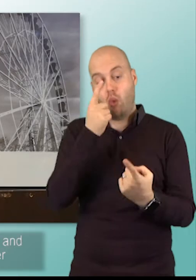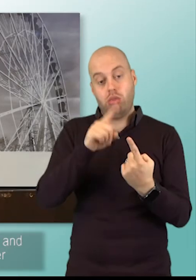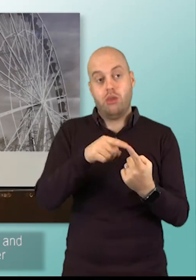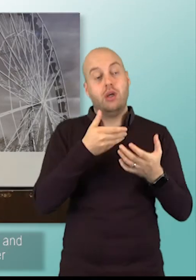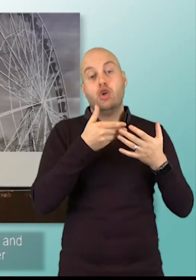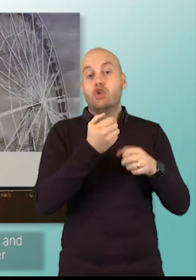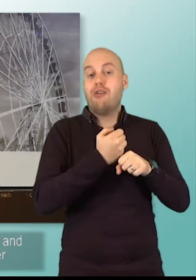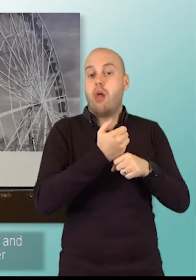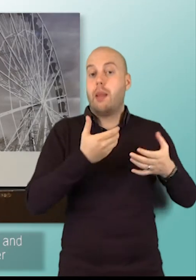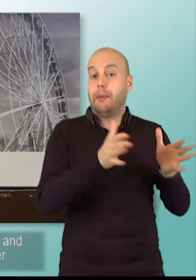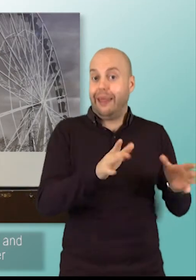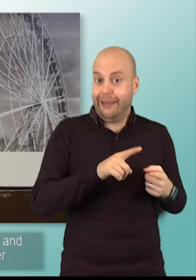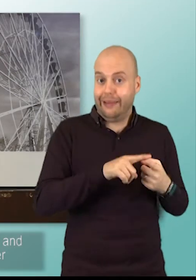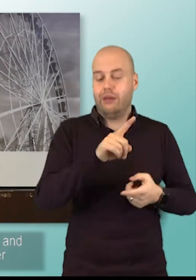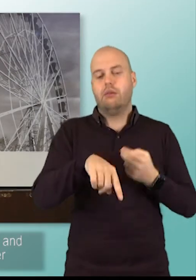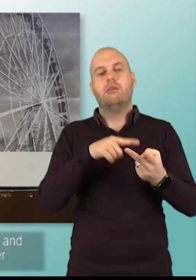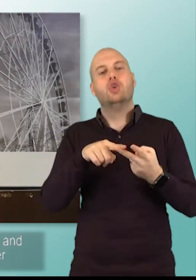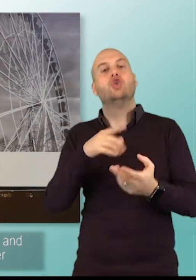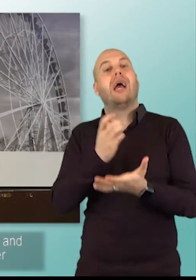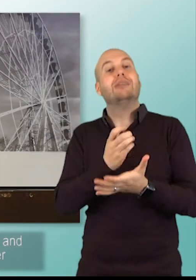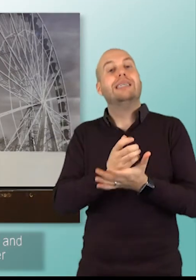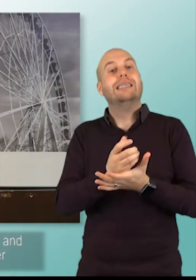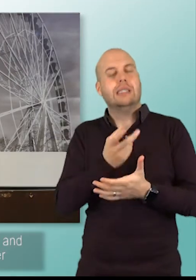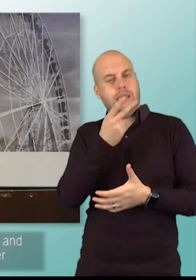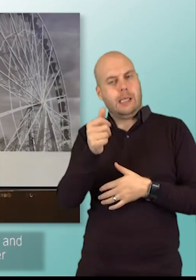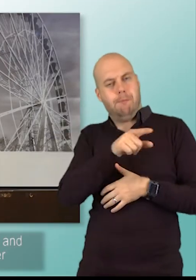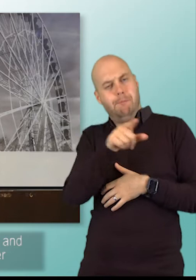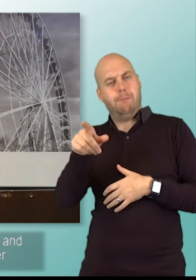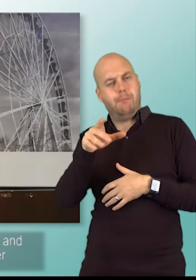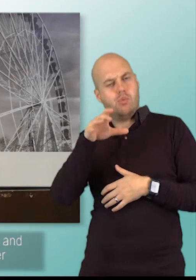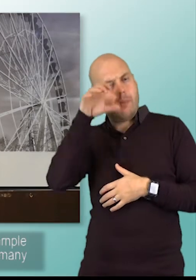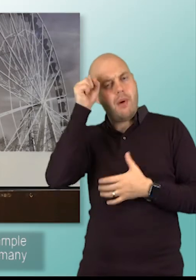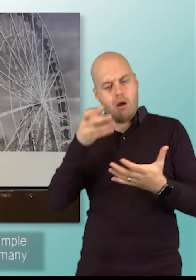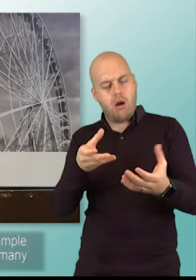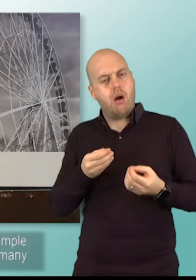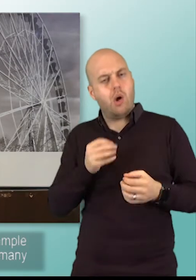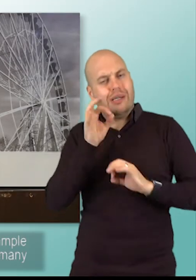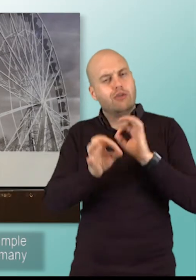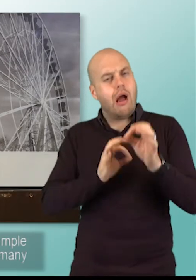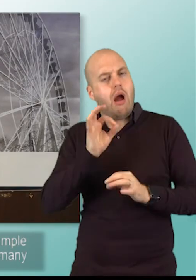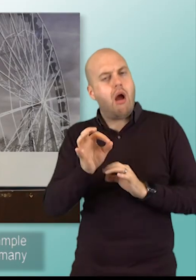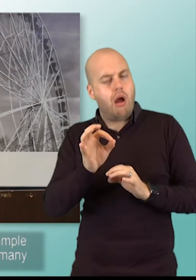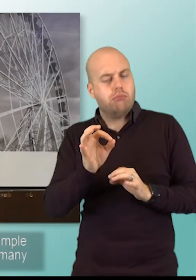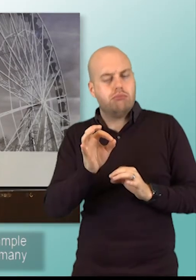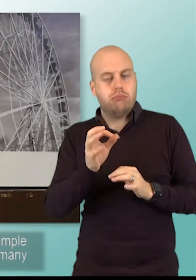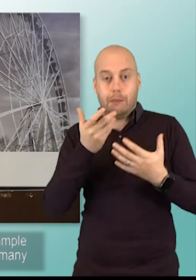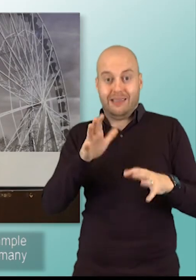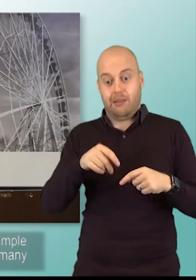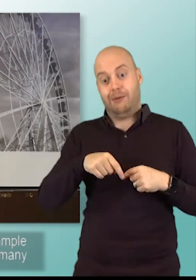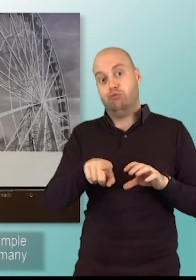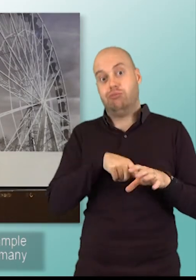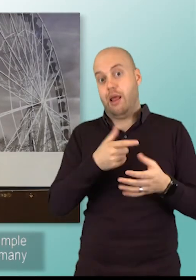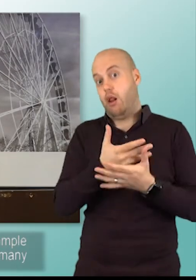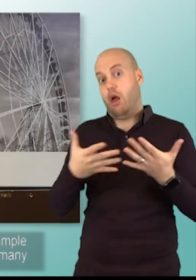general public and one across charities. So many of you will remember getting a questionnaire. I think we had quite a